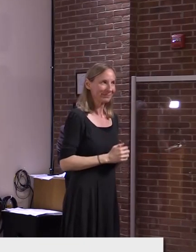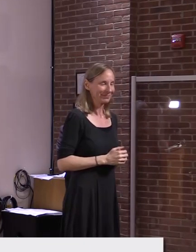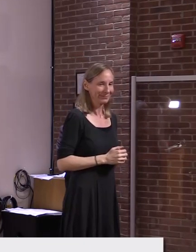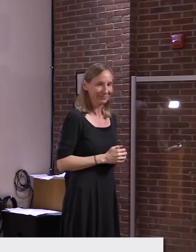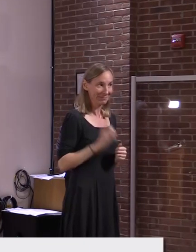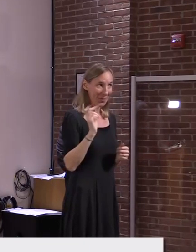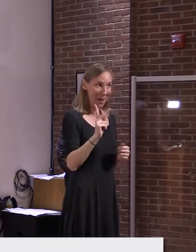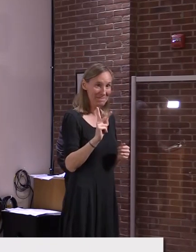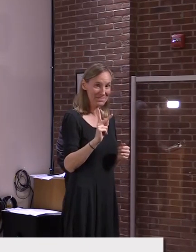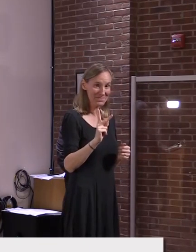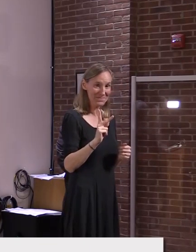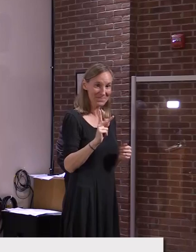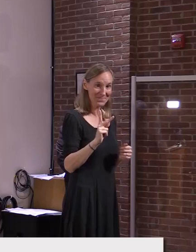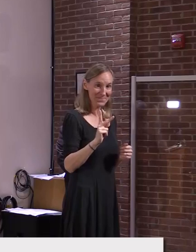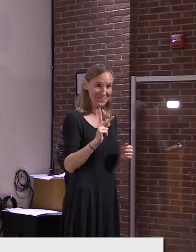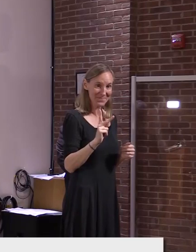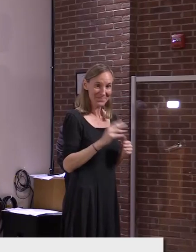Okay?